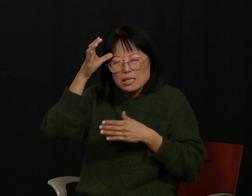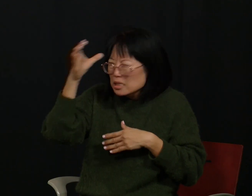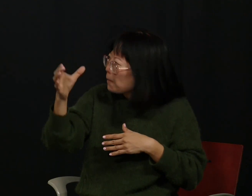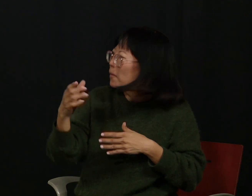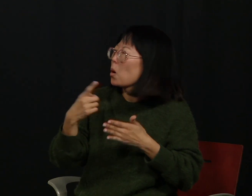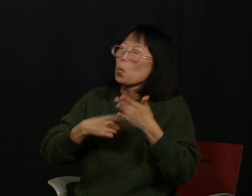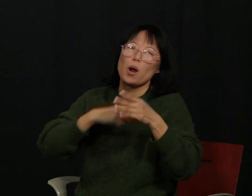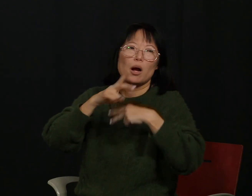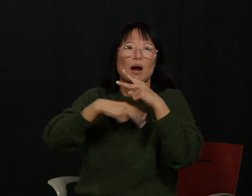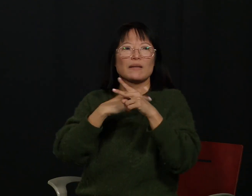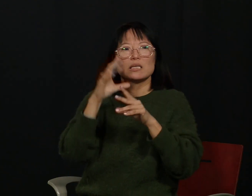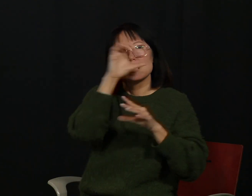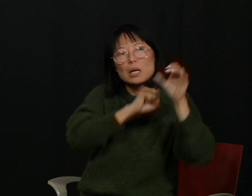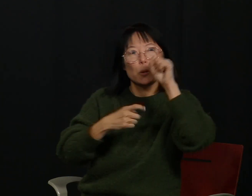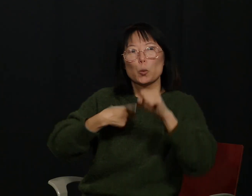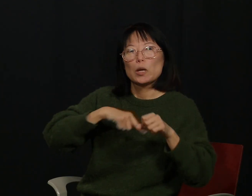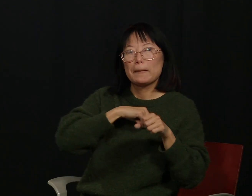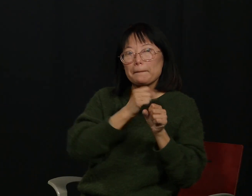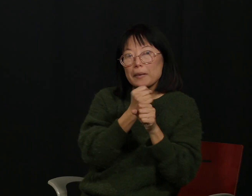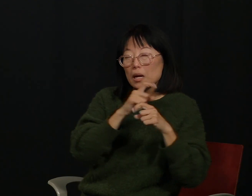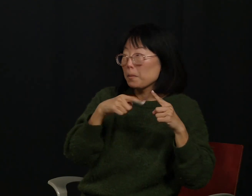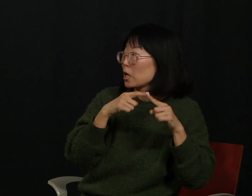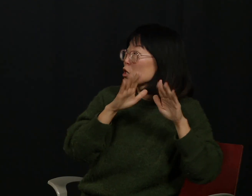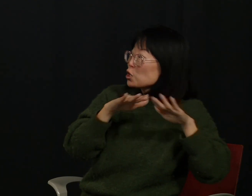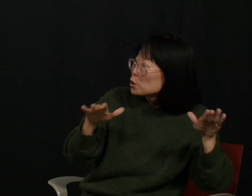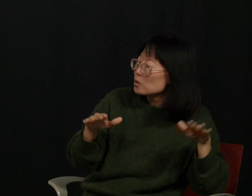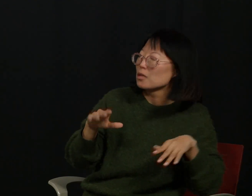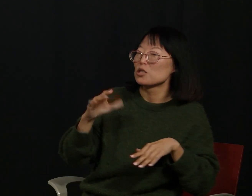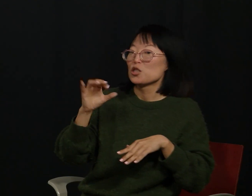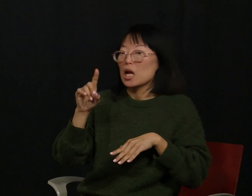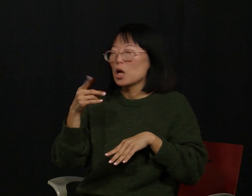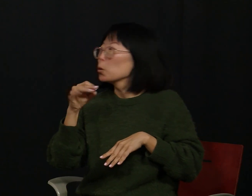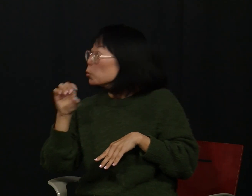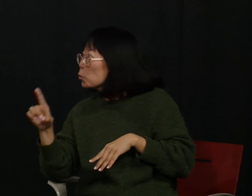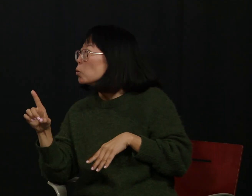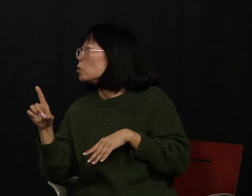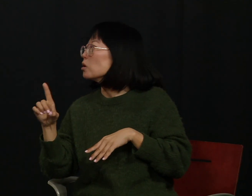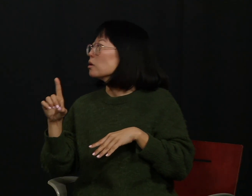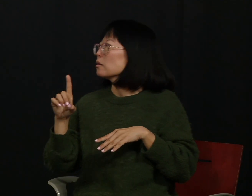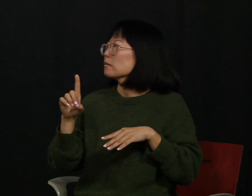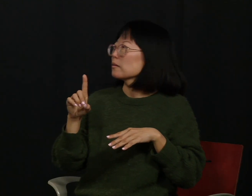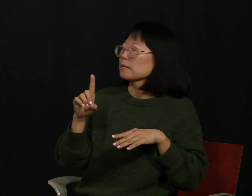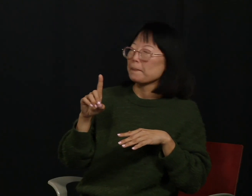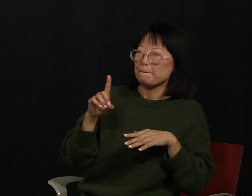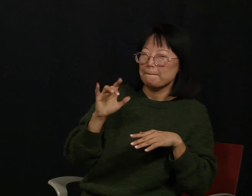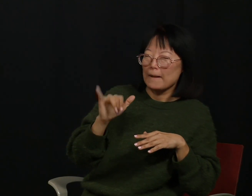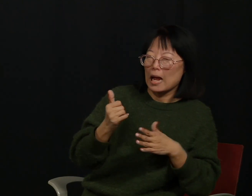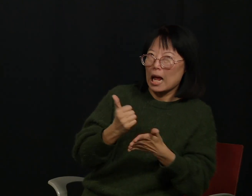about the concept, the type of assumptions that we make about children and childhood here. And that